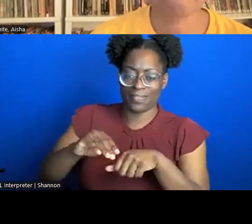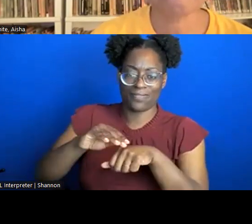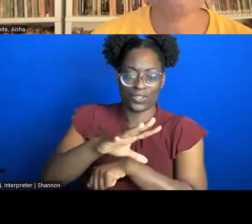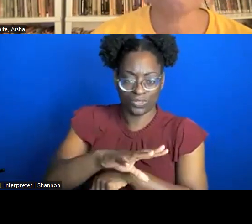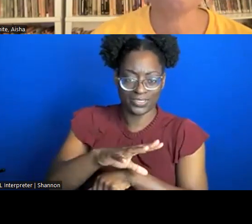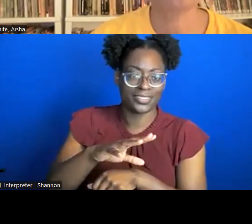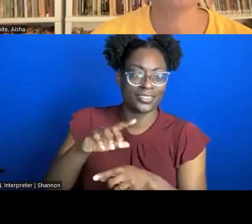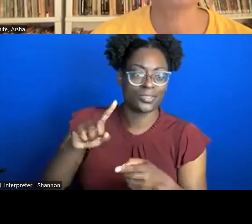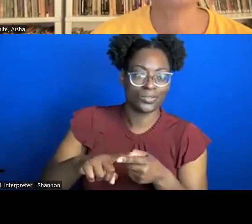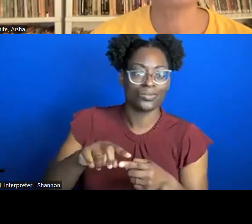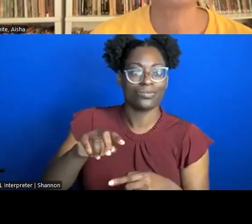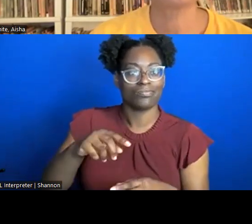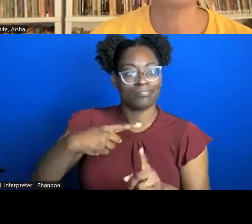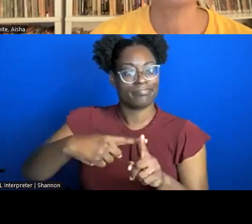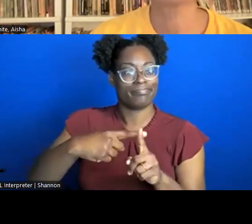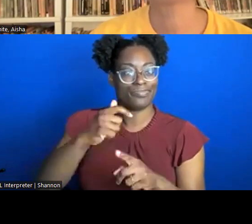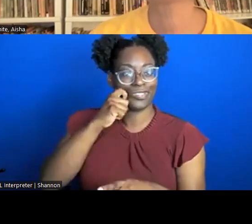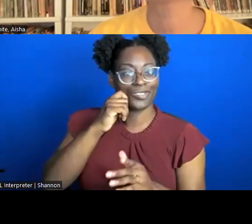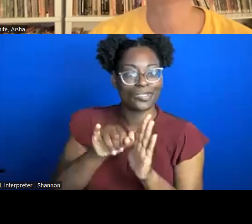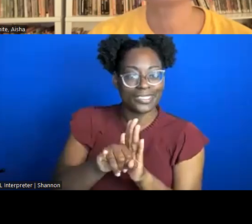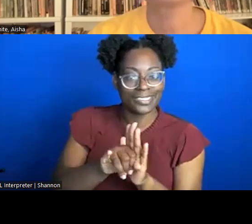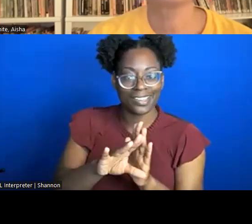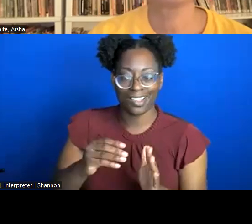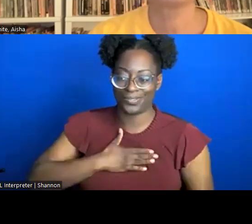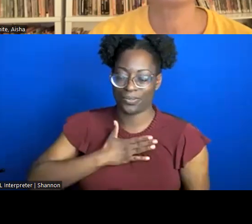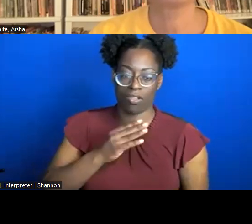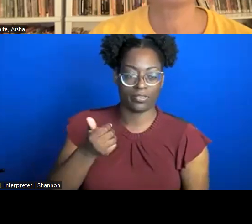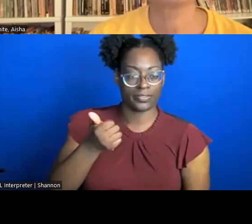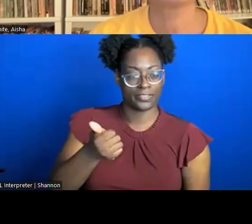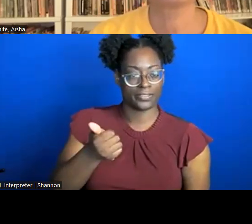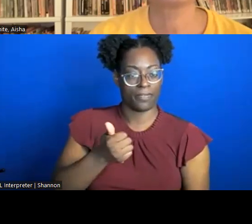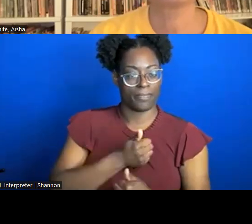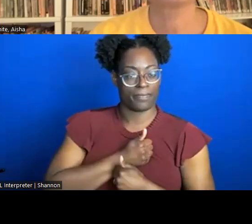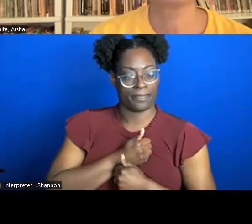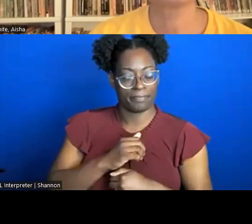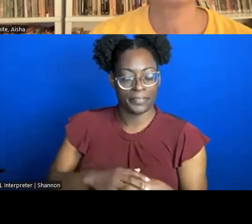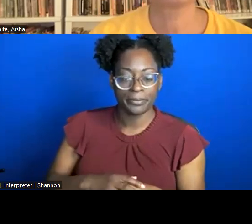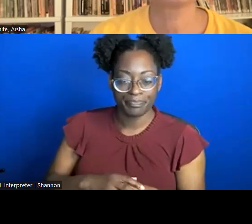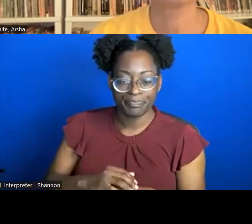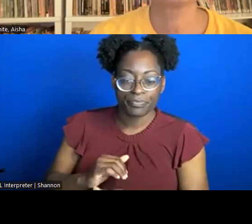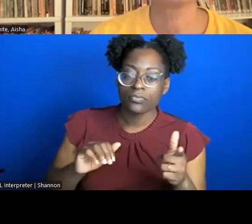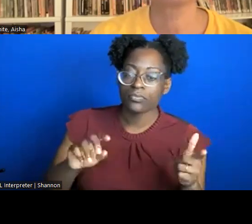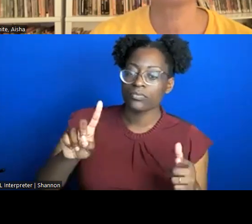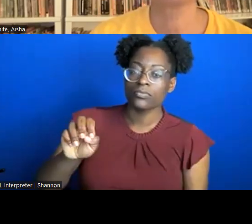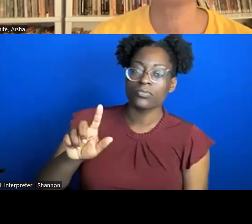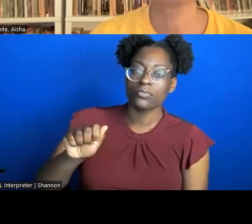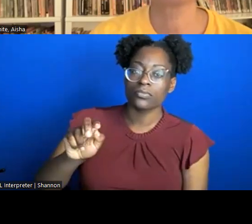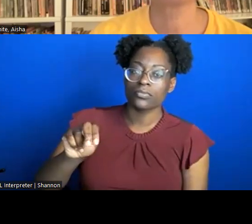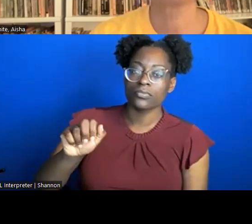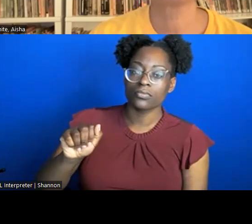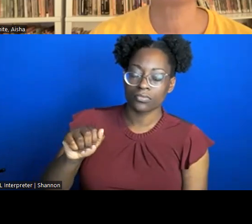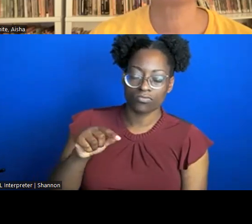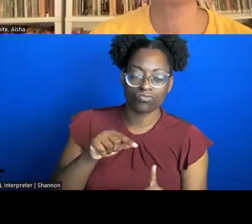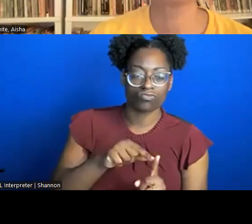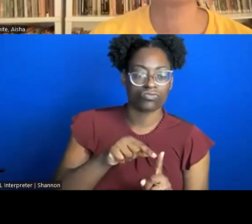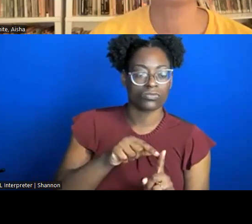recently. I love my mother. I know she loves me, but this particular day, she decided to say very positive